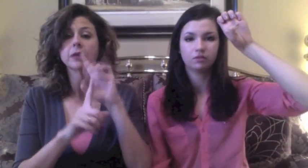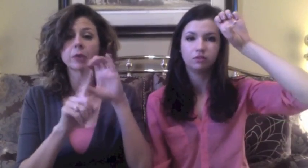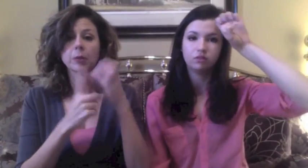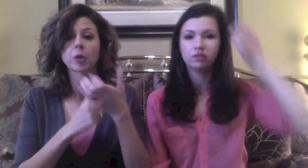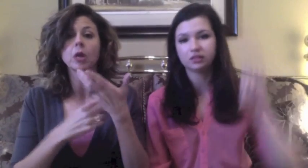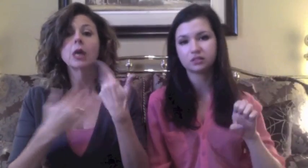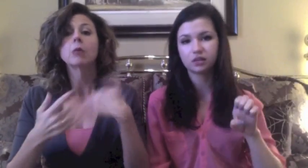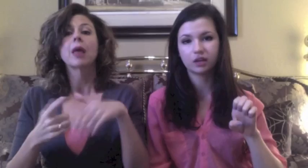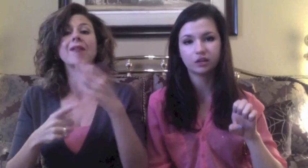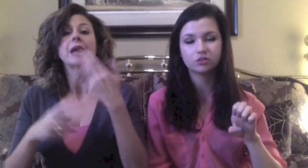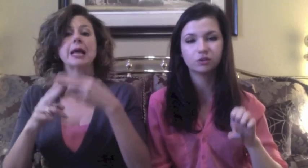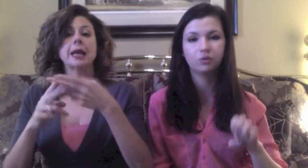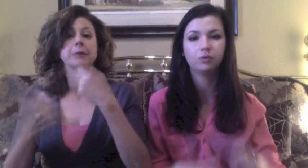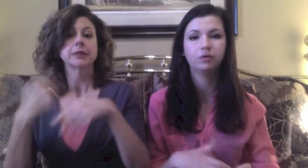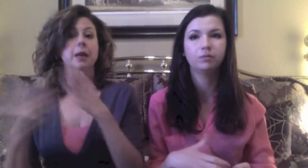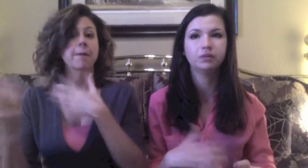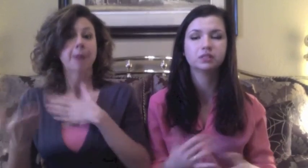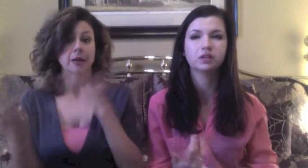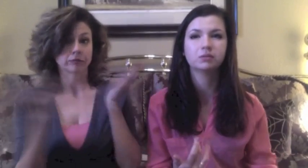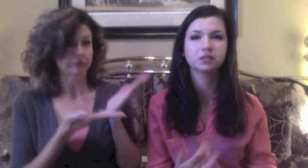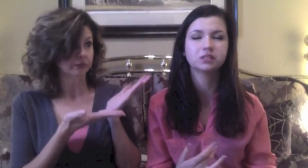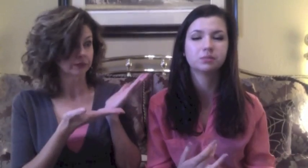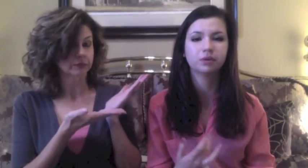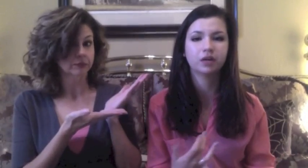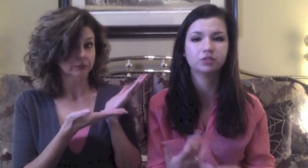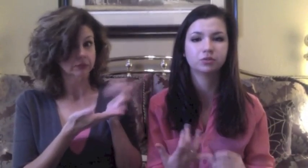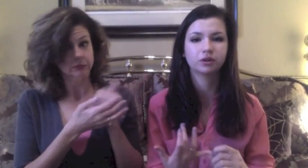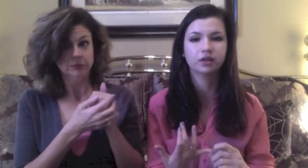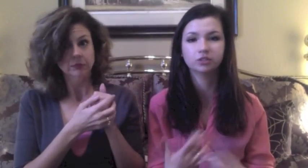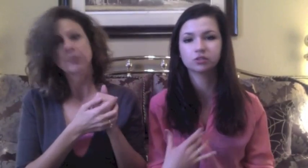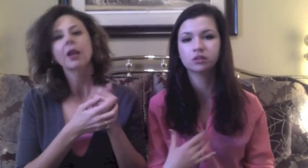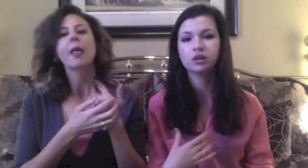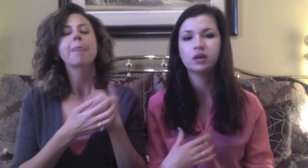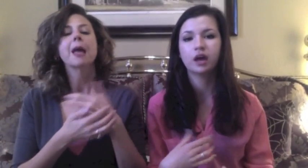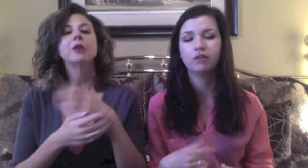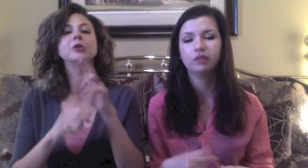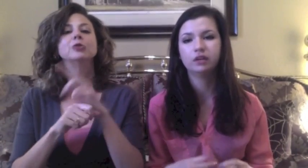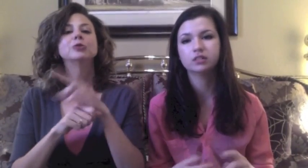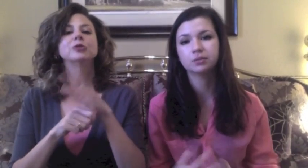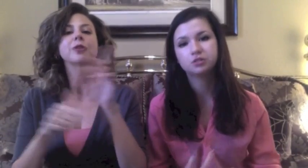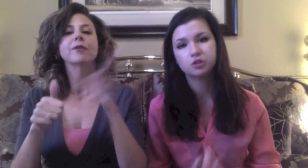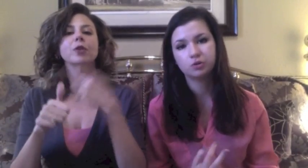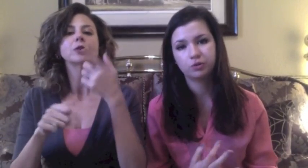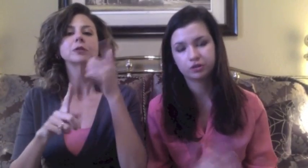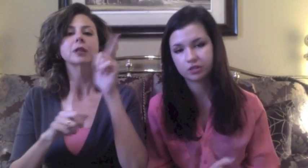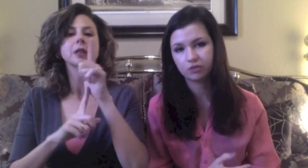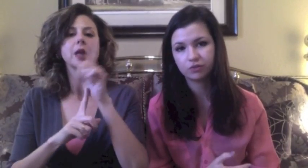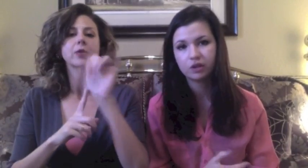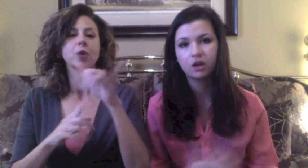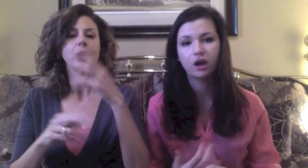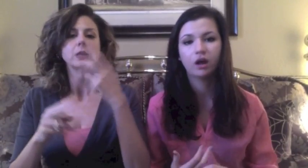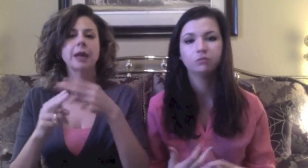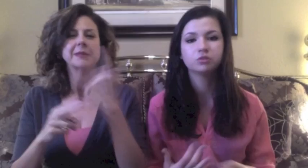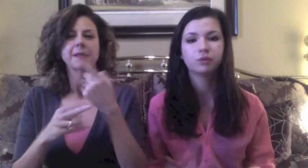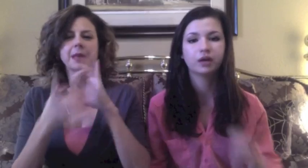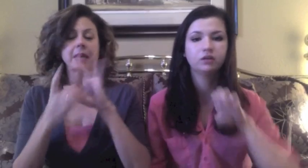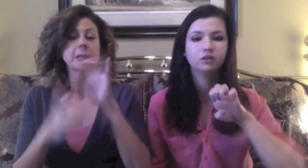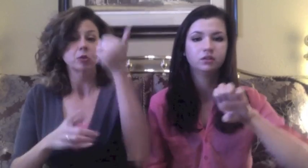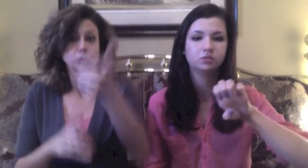mine would be this. And so basically the name sign has your initial and then something to do with yourself.